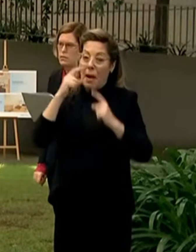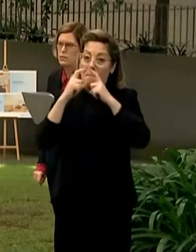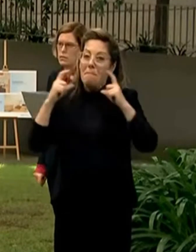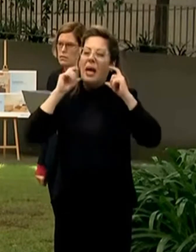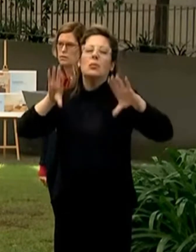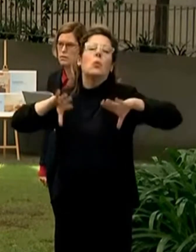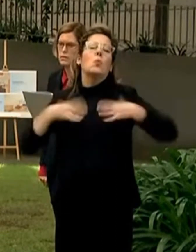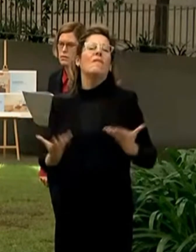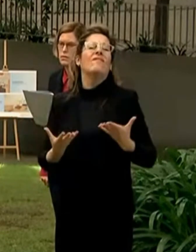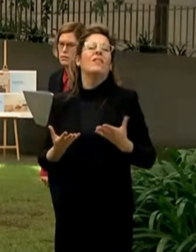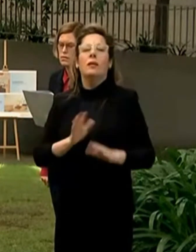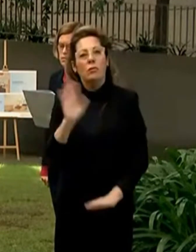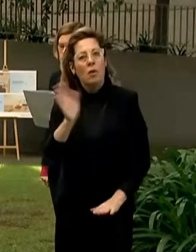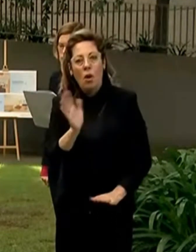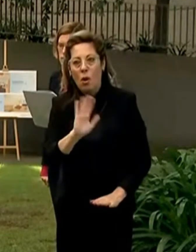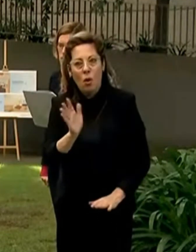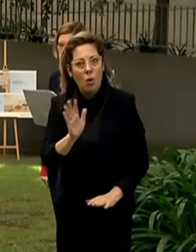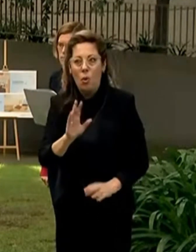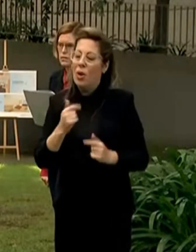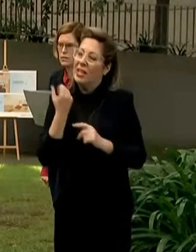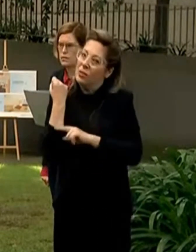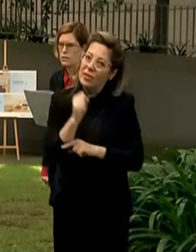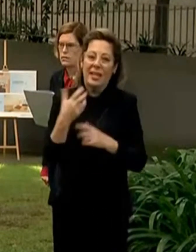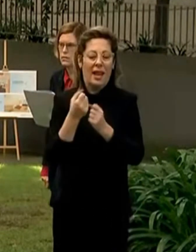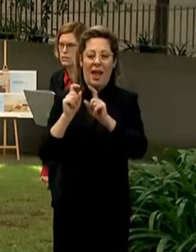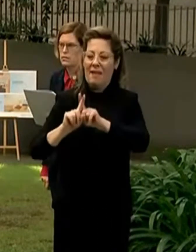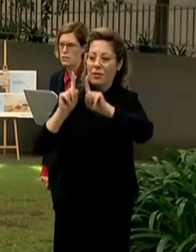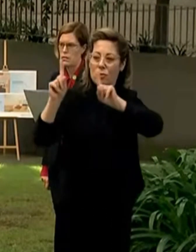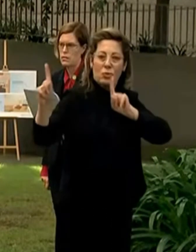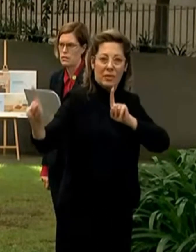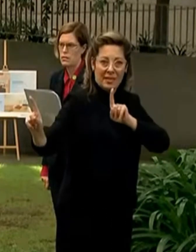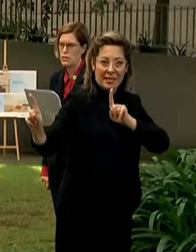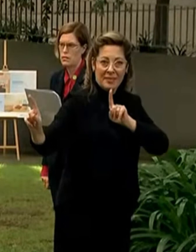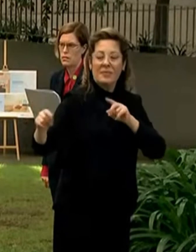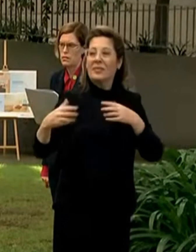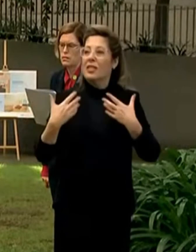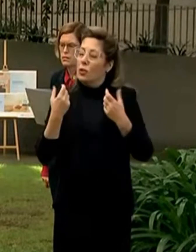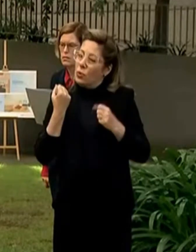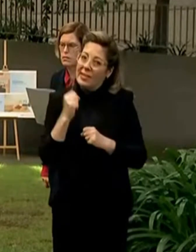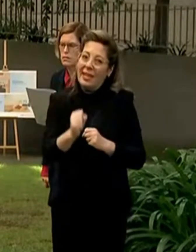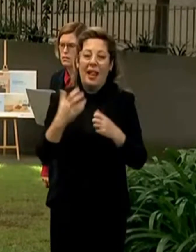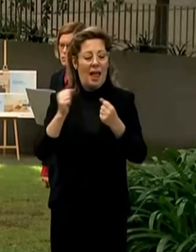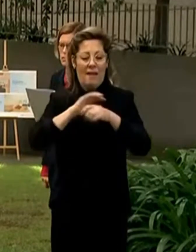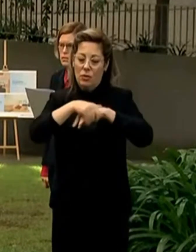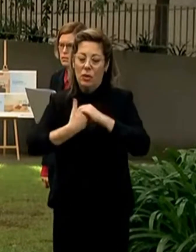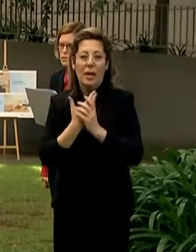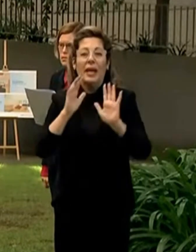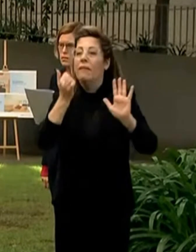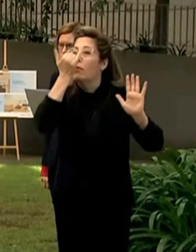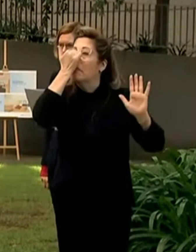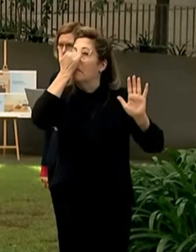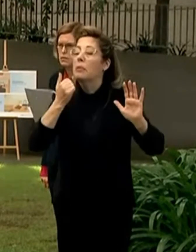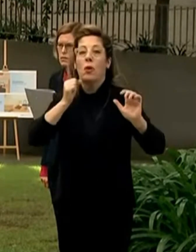defence. It's still important for the social distancing, the hand hygiene. If you have the slightest